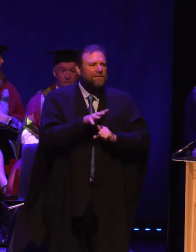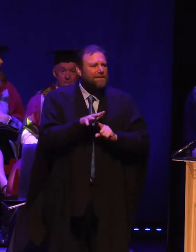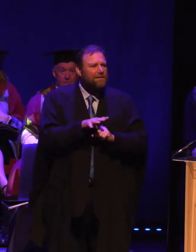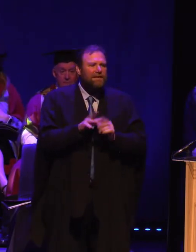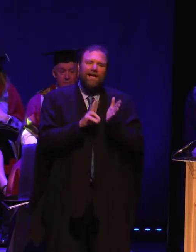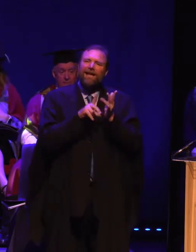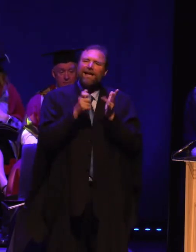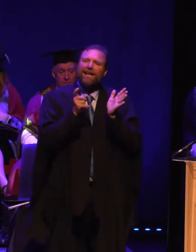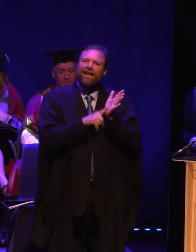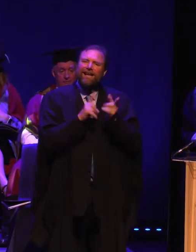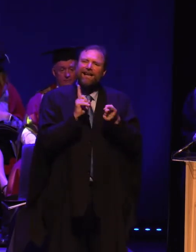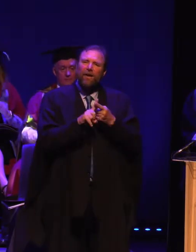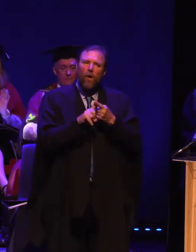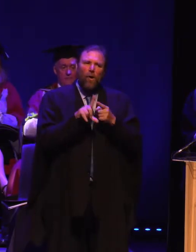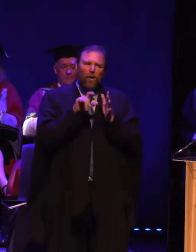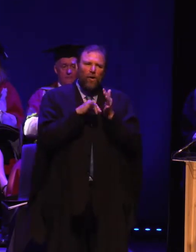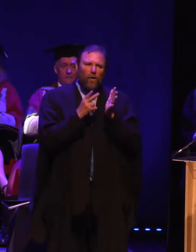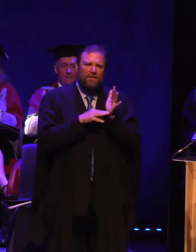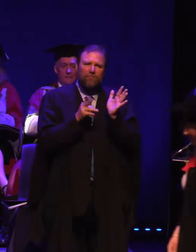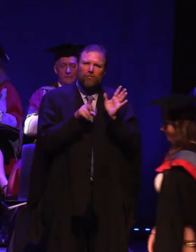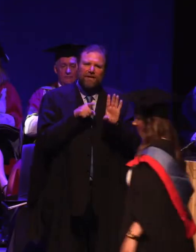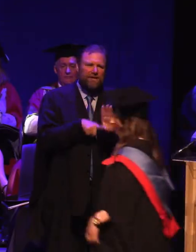Nicole Boston Rees.